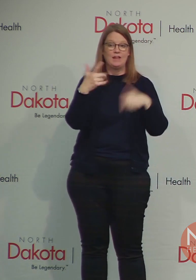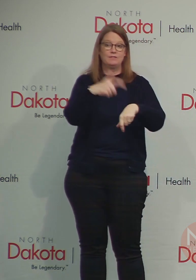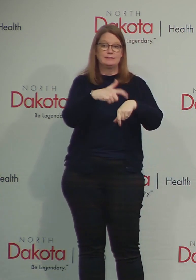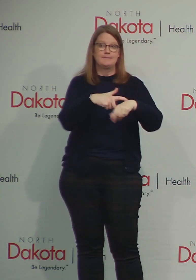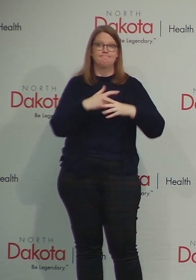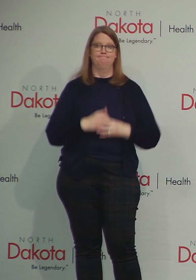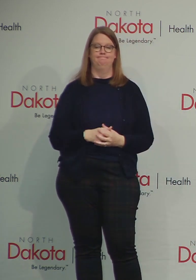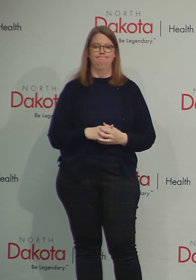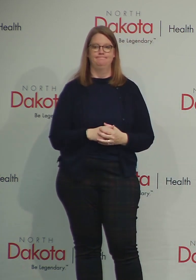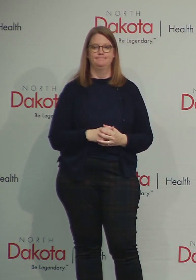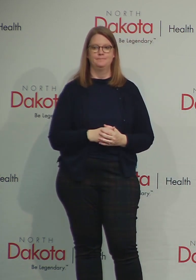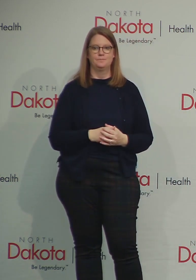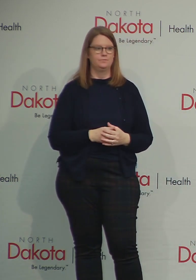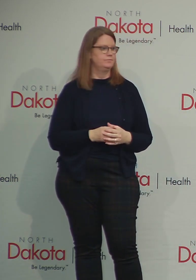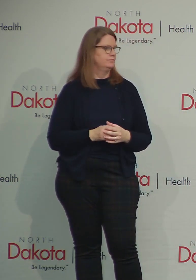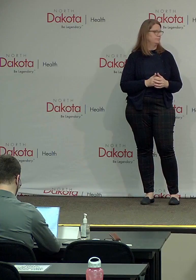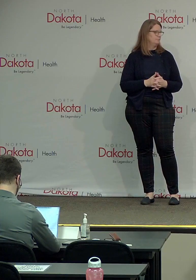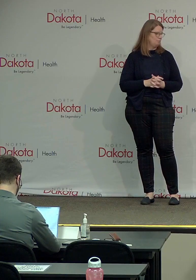today.